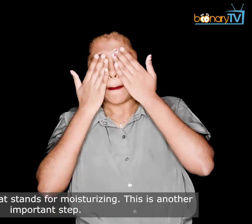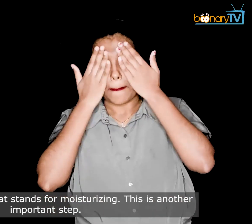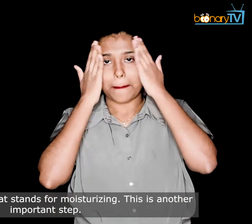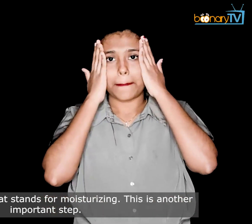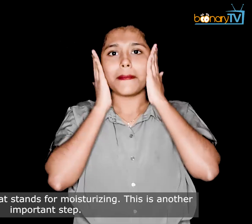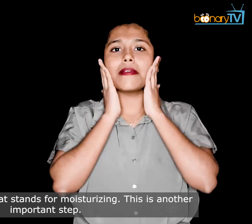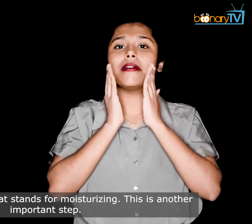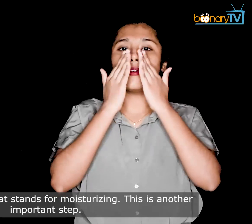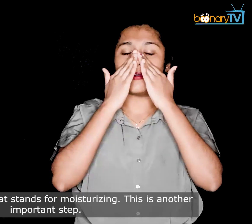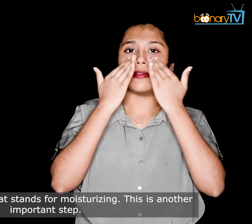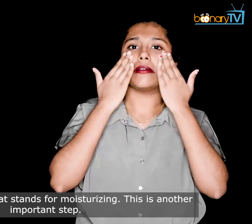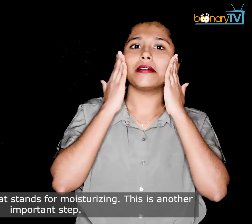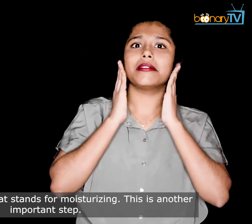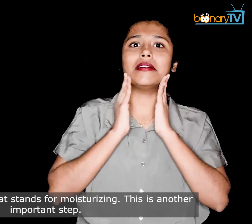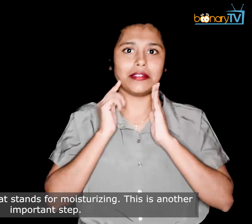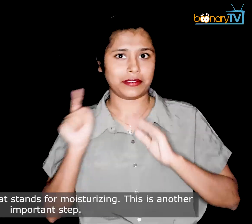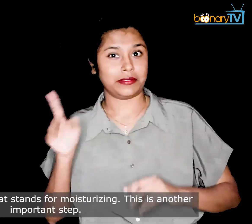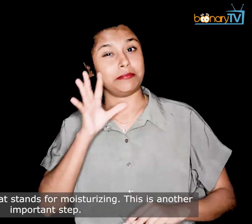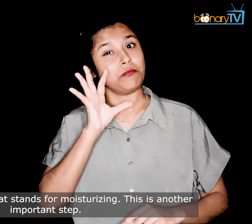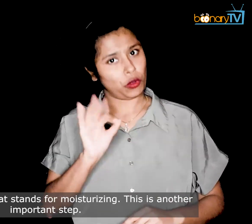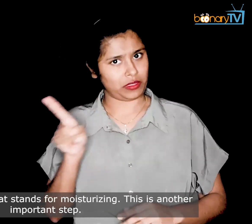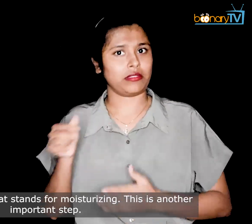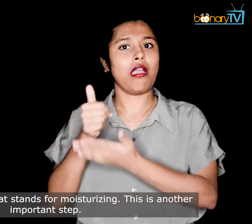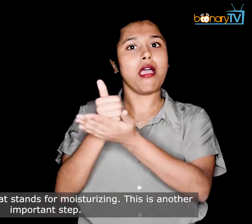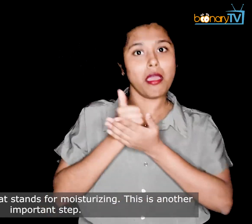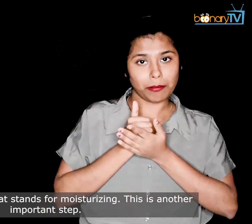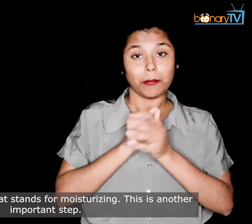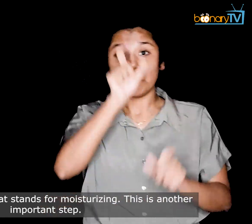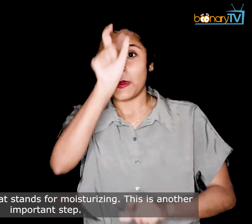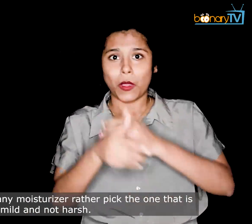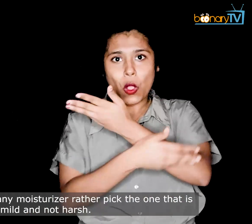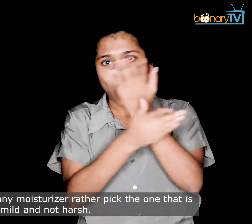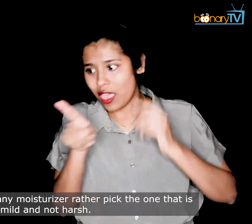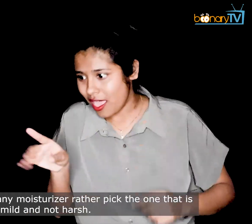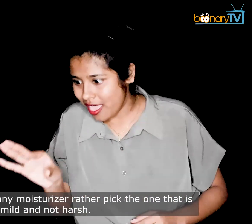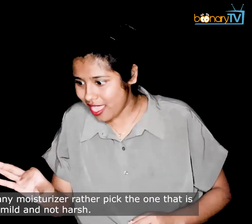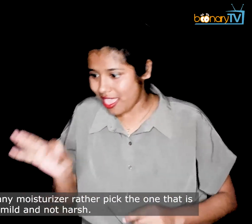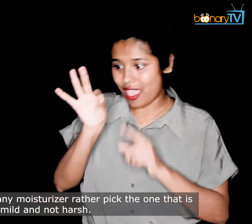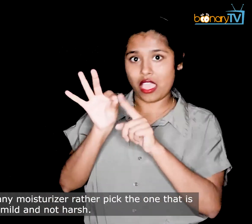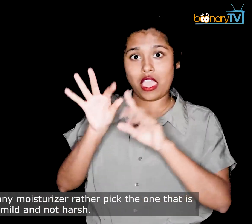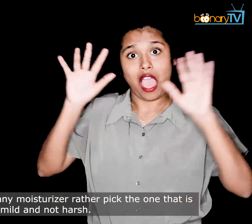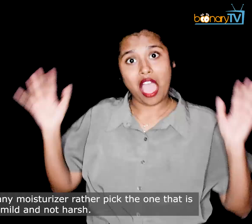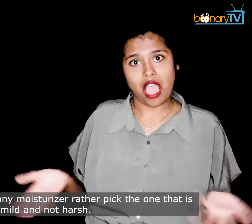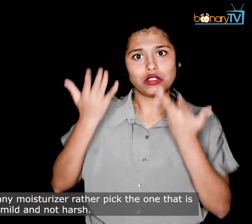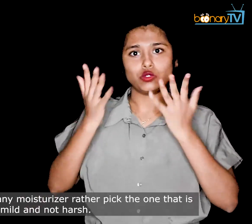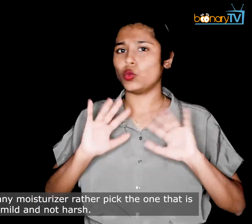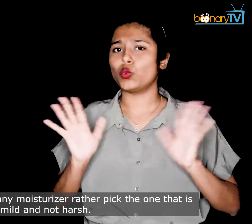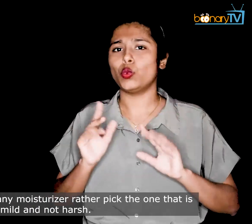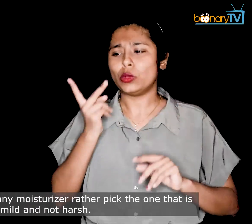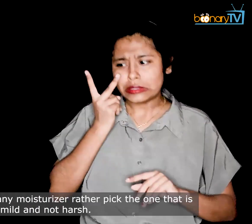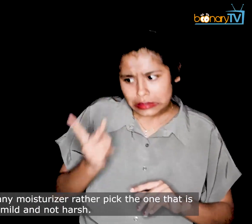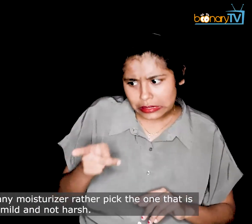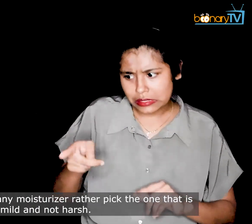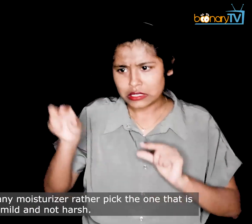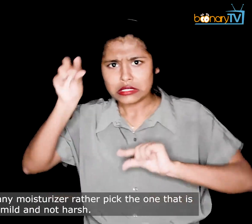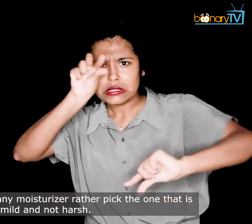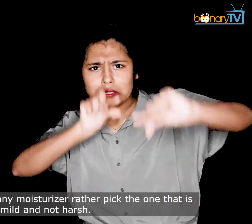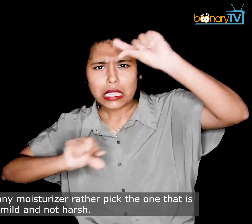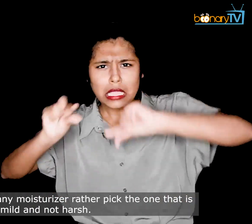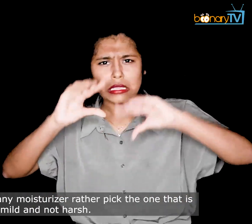This is another important step. Do not go in for just any moisturizer. Rather pick the one that is